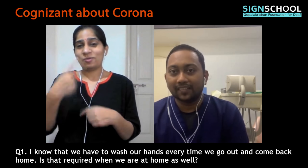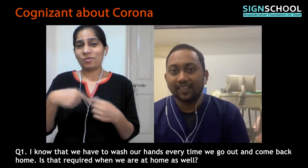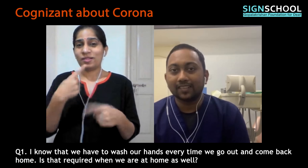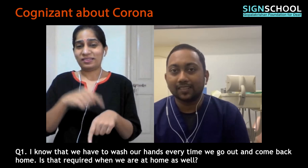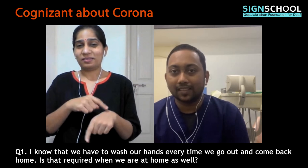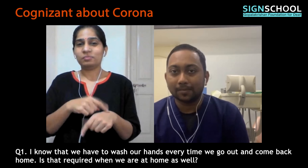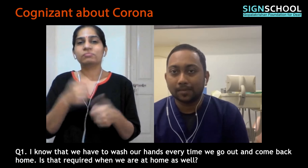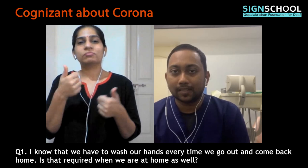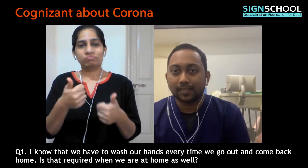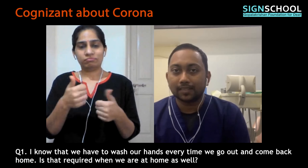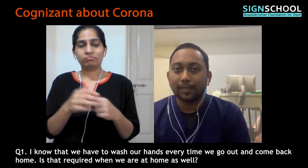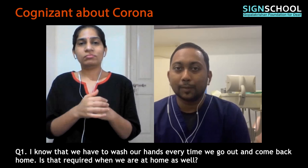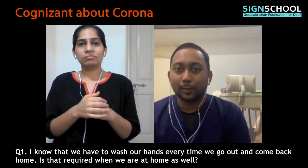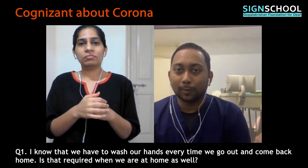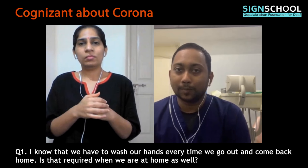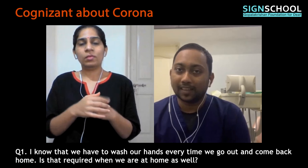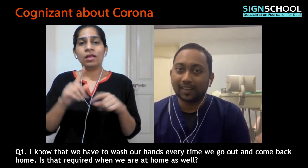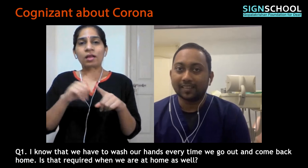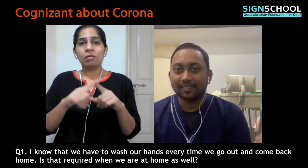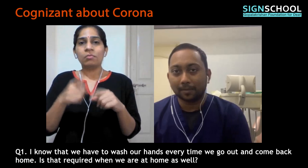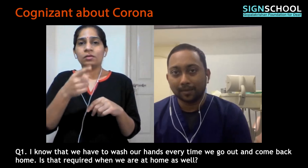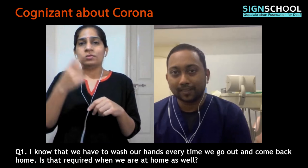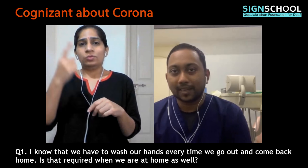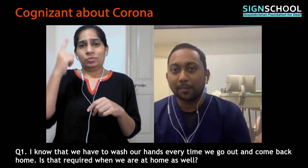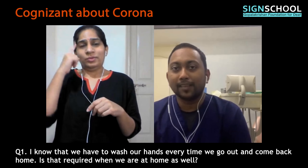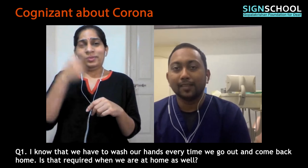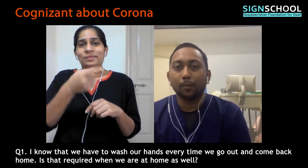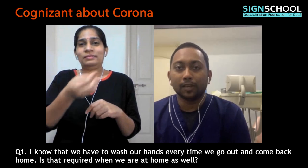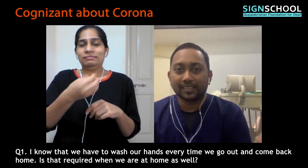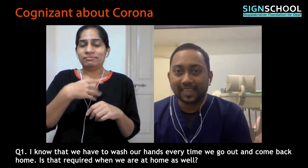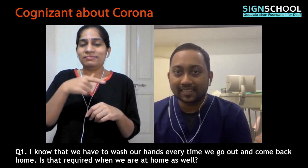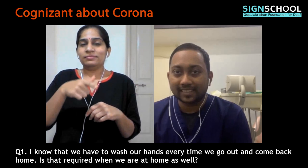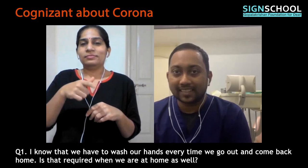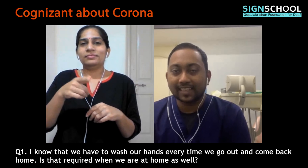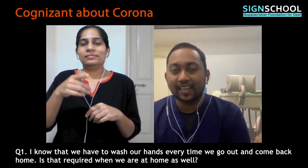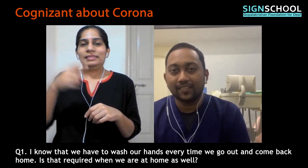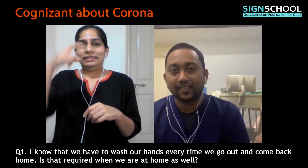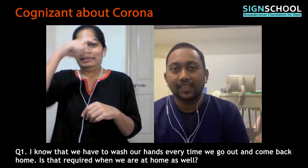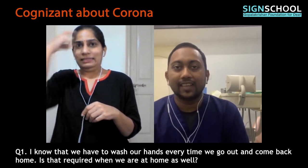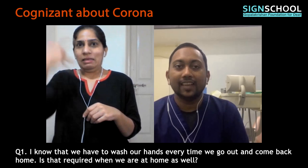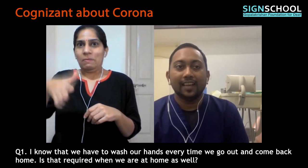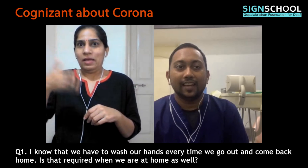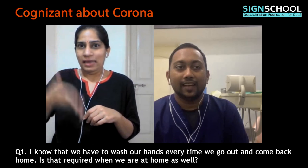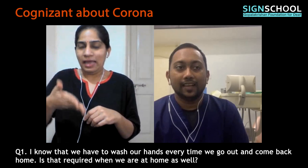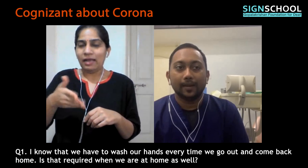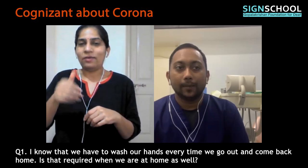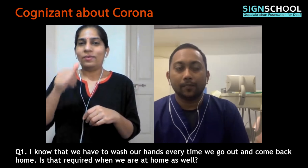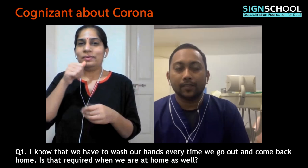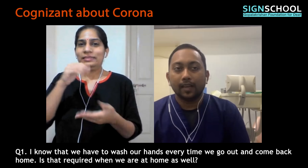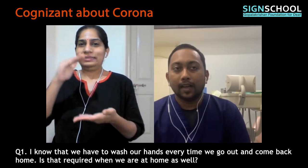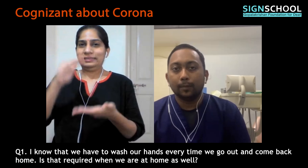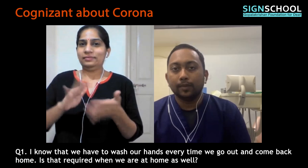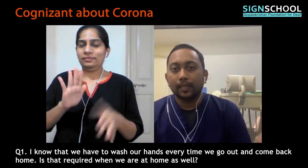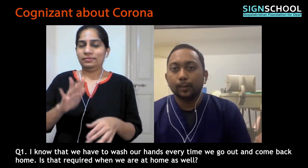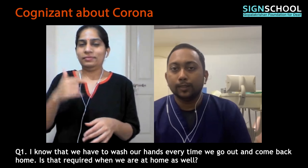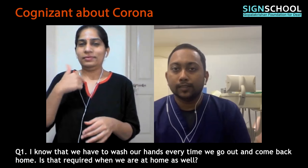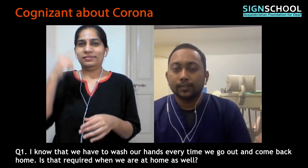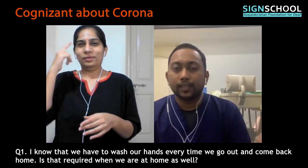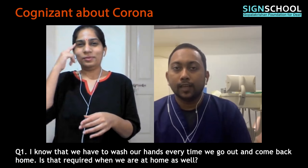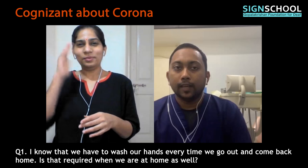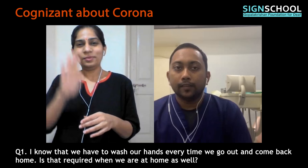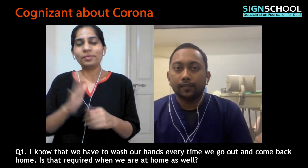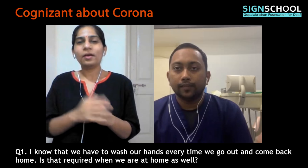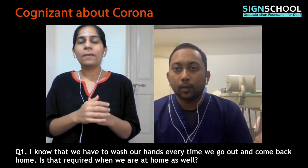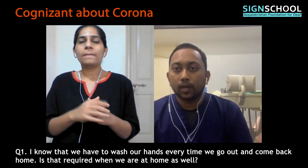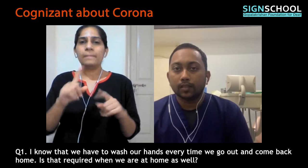yeah, given the circumstances that you told me, the summer is coming, the water scarcity and everything, I would tell you